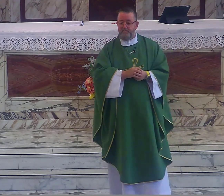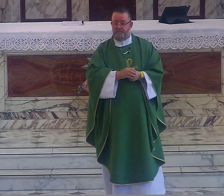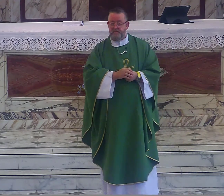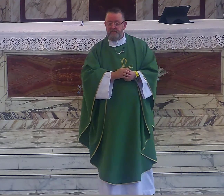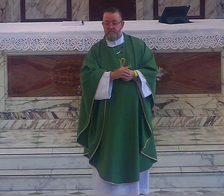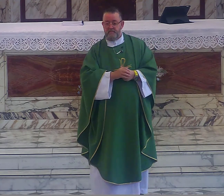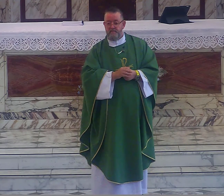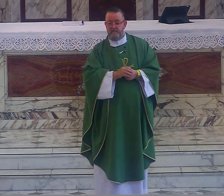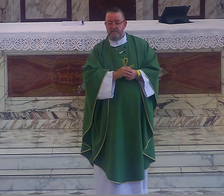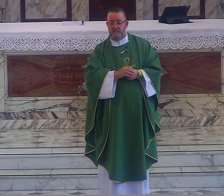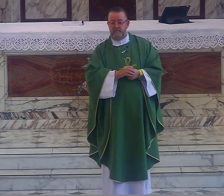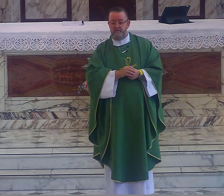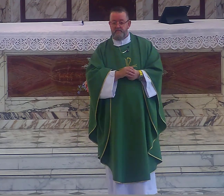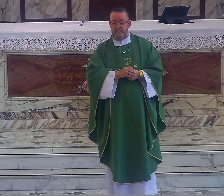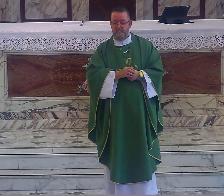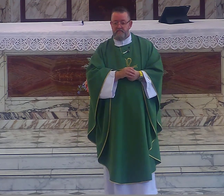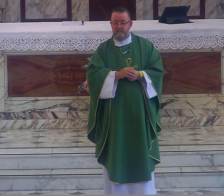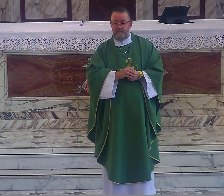person.